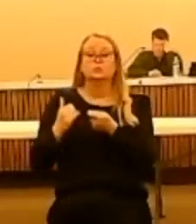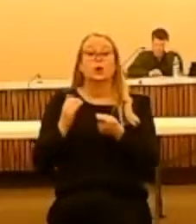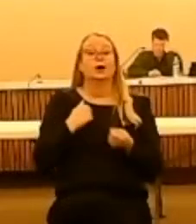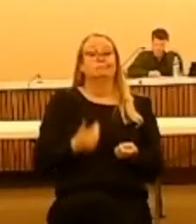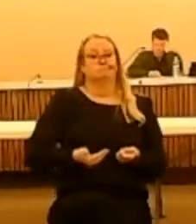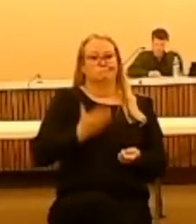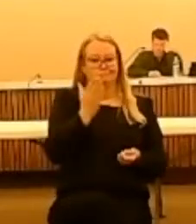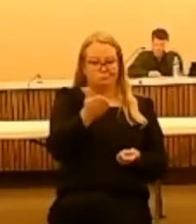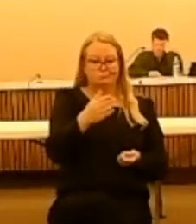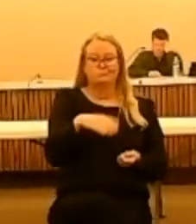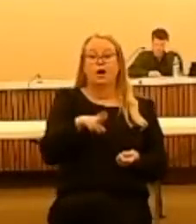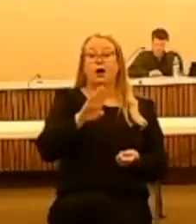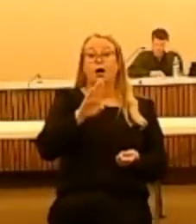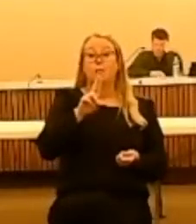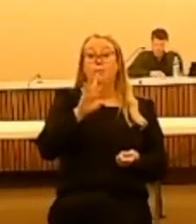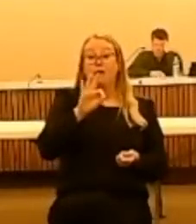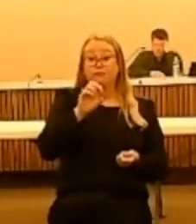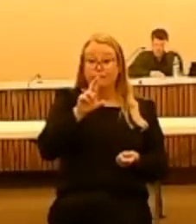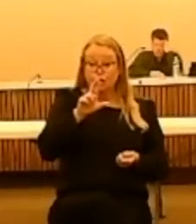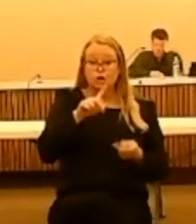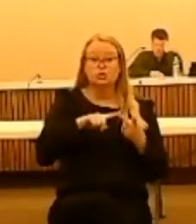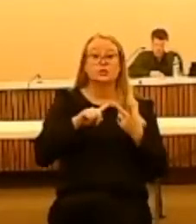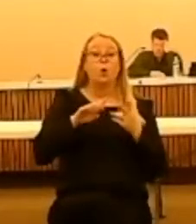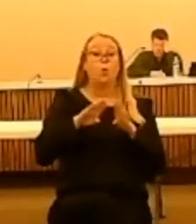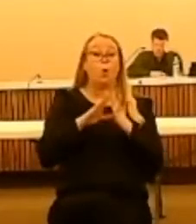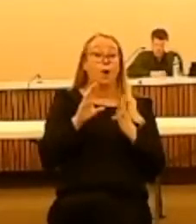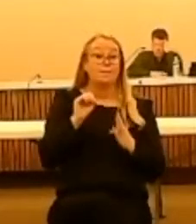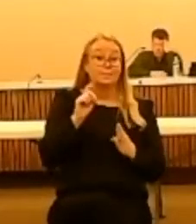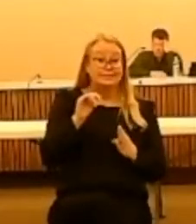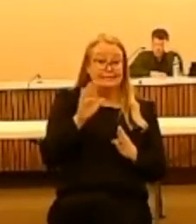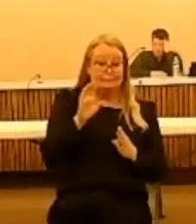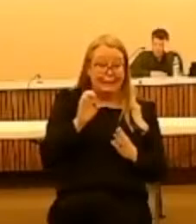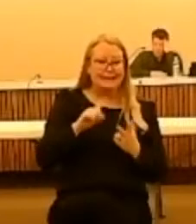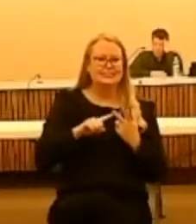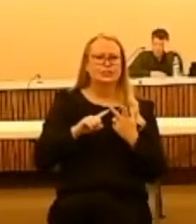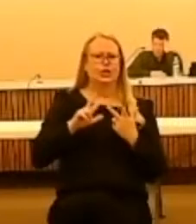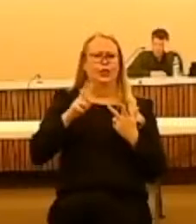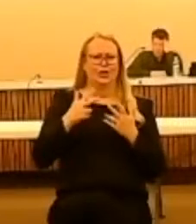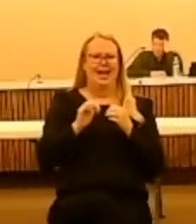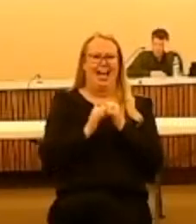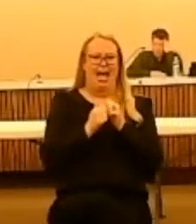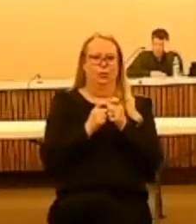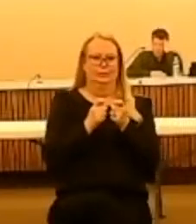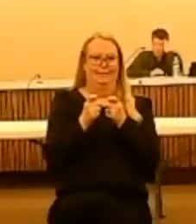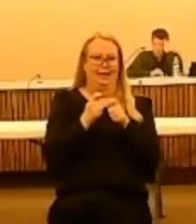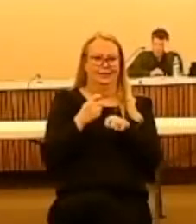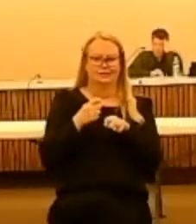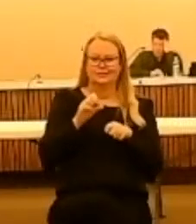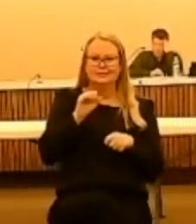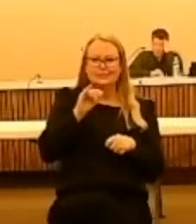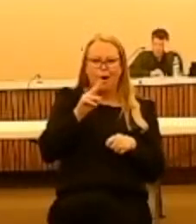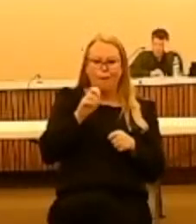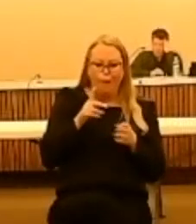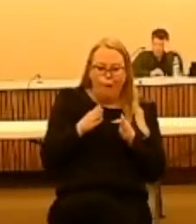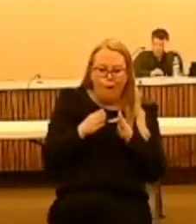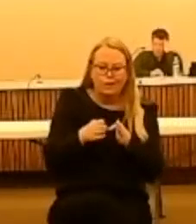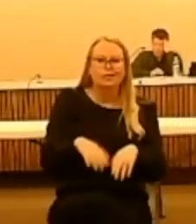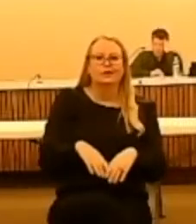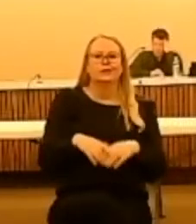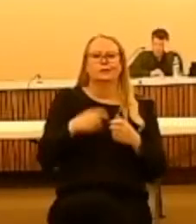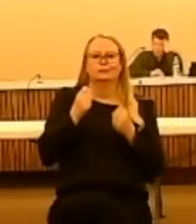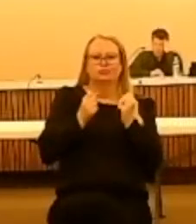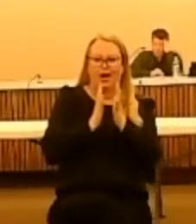is buffer, setbacks, and screening. And lastly, talk a little bit about traffic and pedestrian improvements. First, on the open